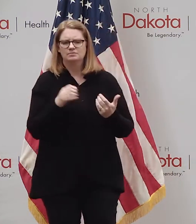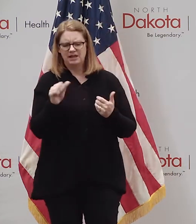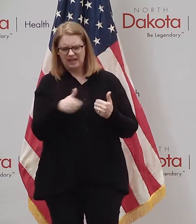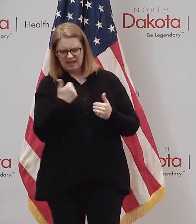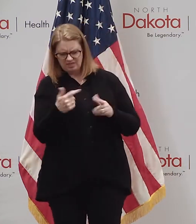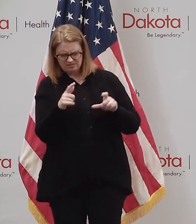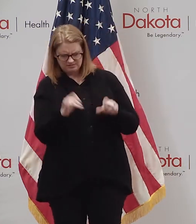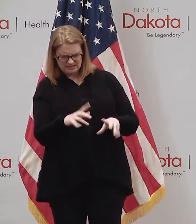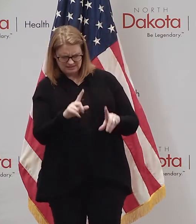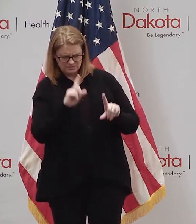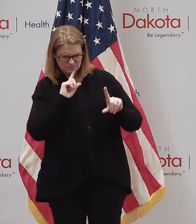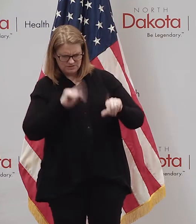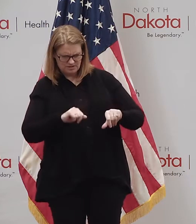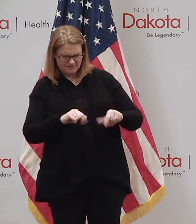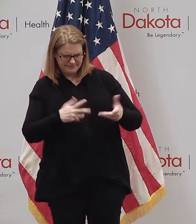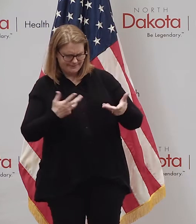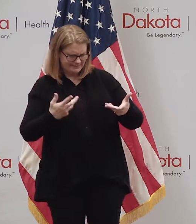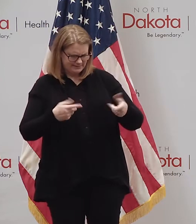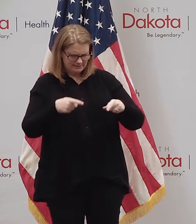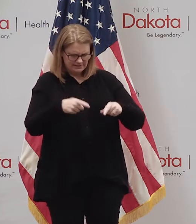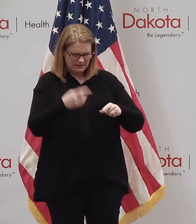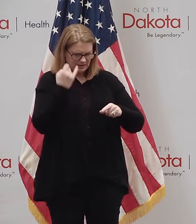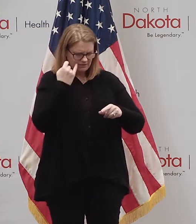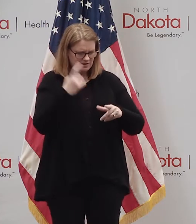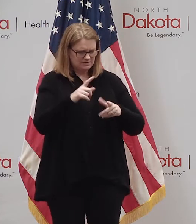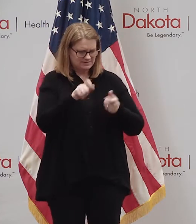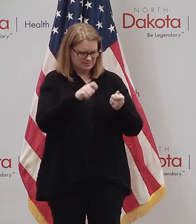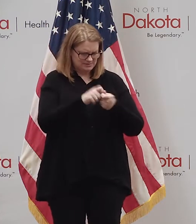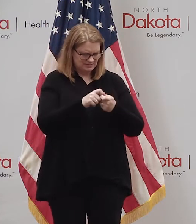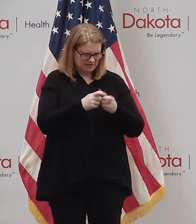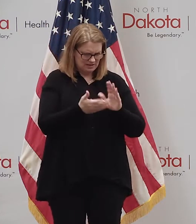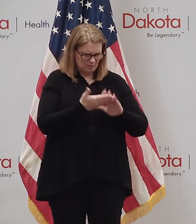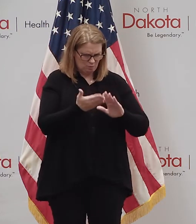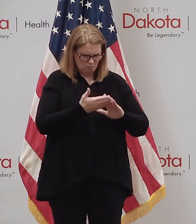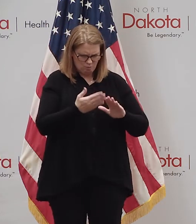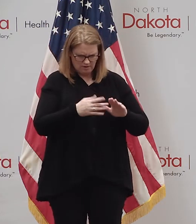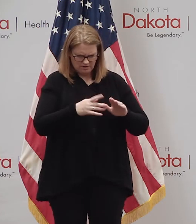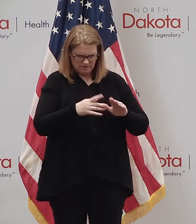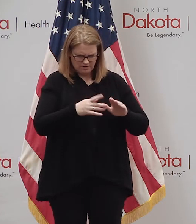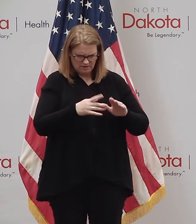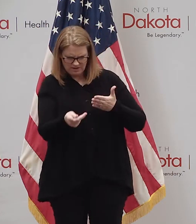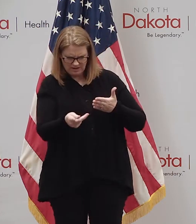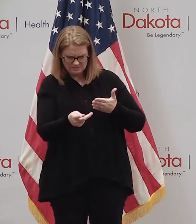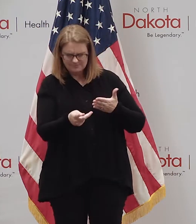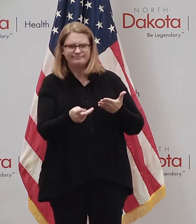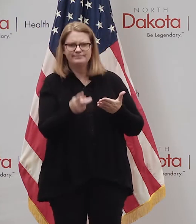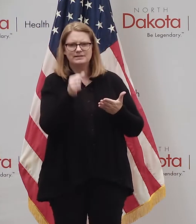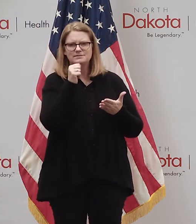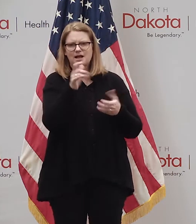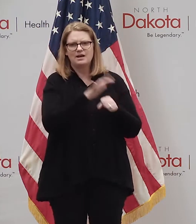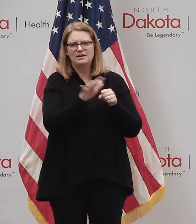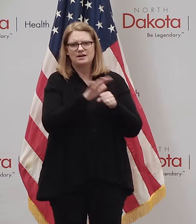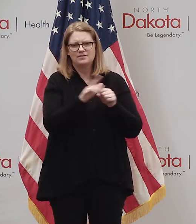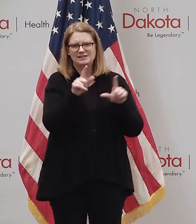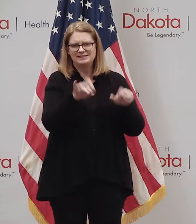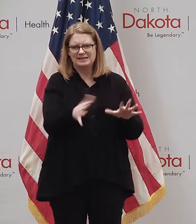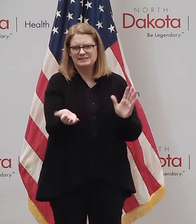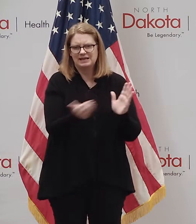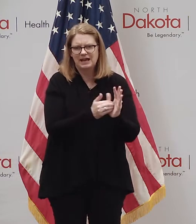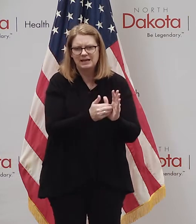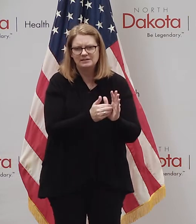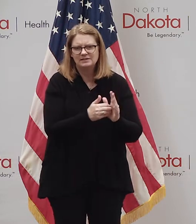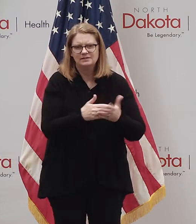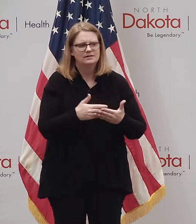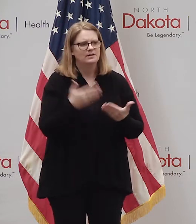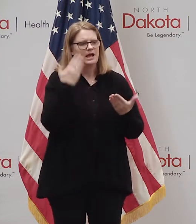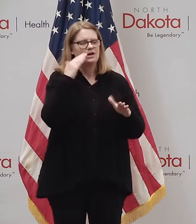results will happen if I run a specimen and a run fails and there's no longer enough specimen to repeat that test. I don't know